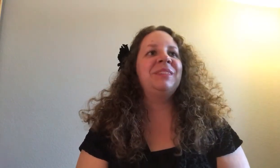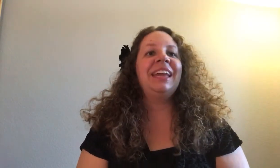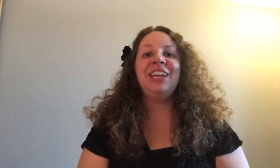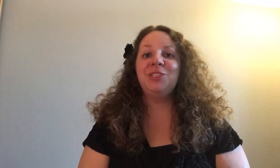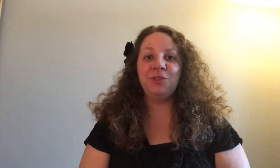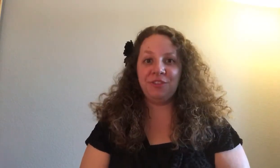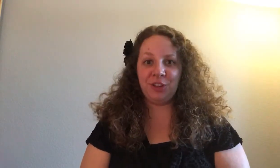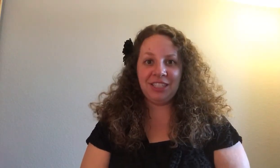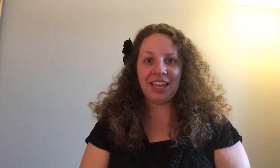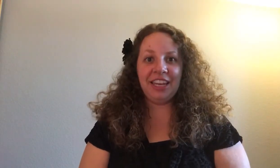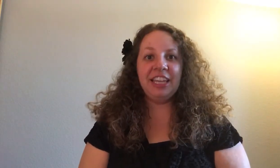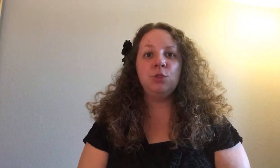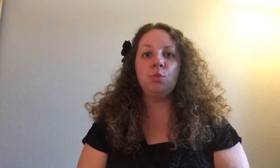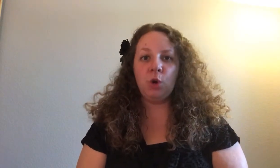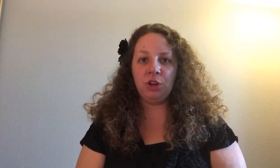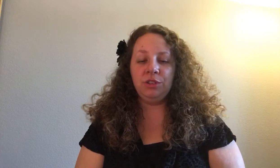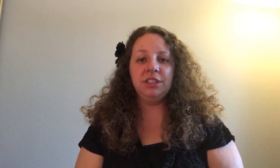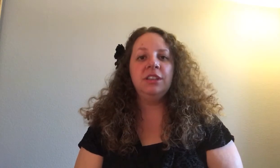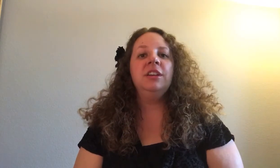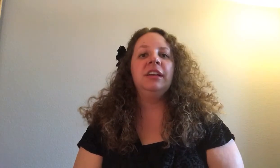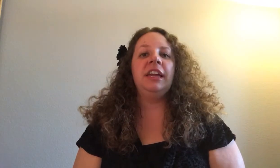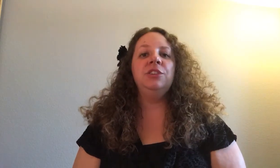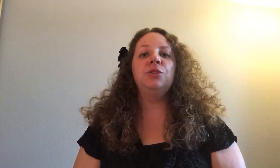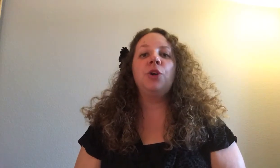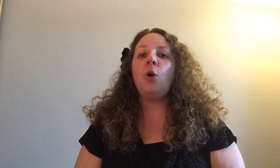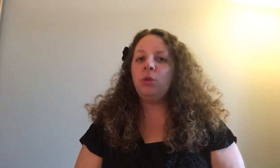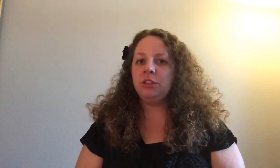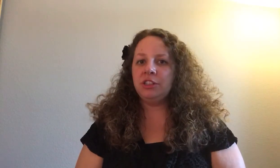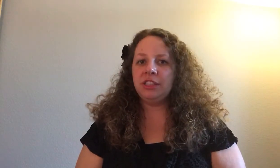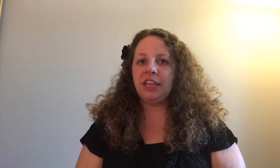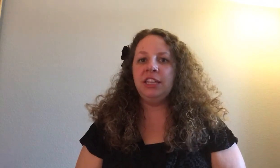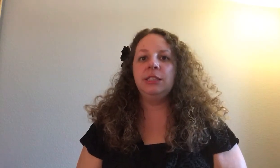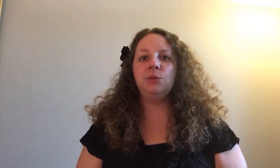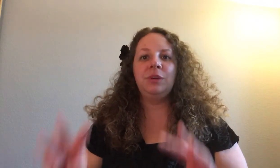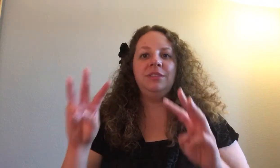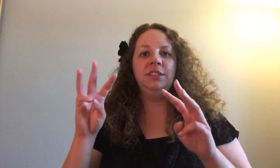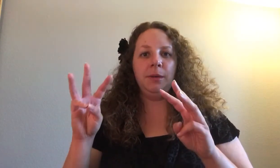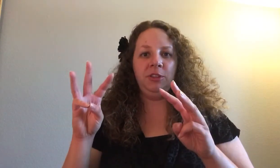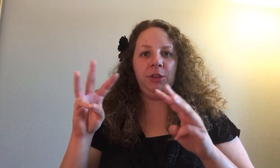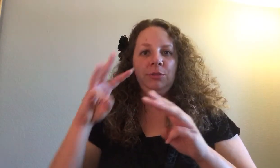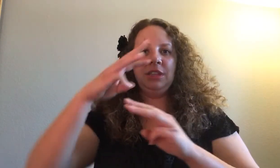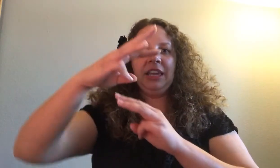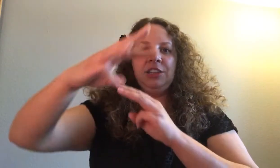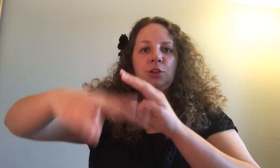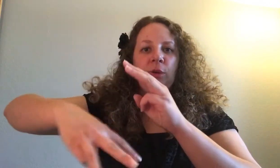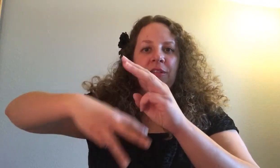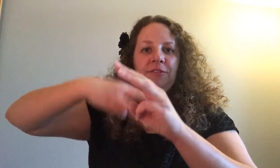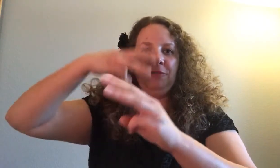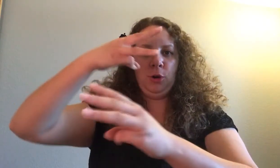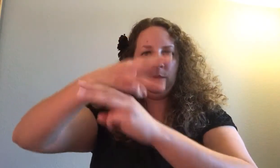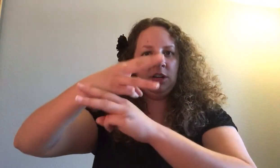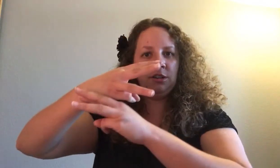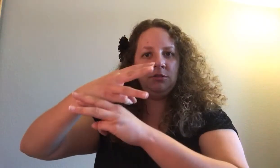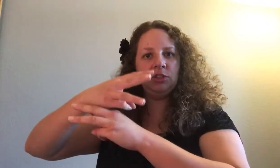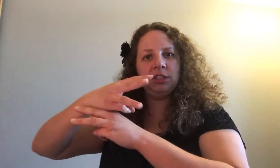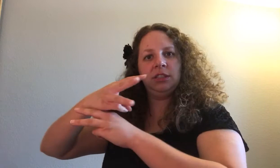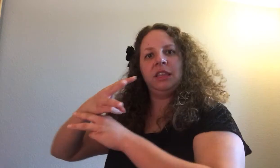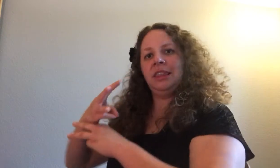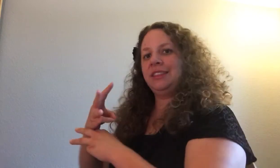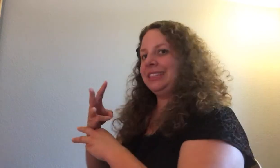Okay, so the first sign is world. Okay, so the older sign is with W's and it's going forward, just like the